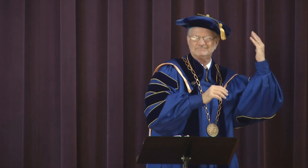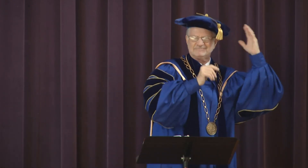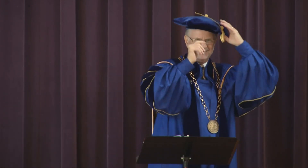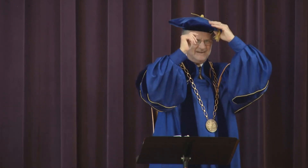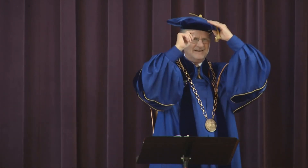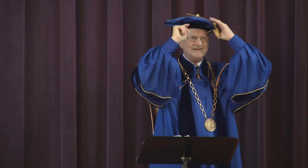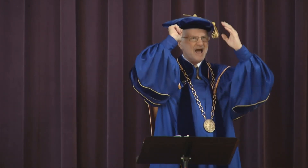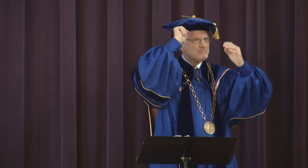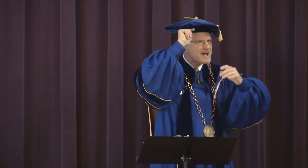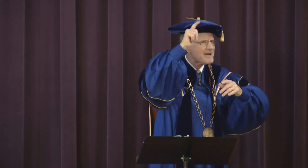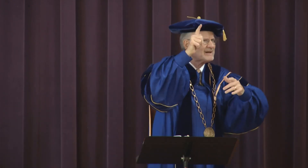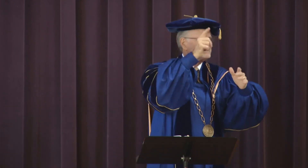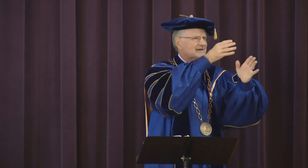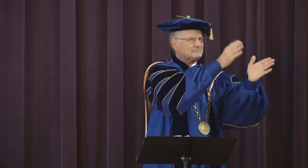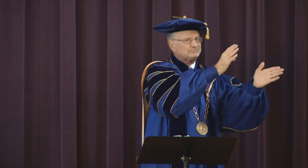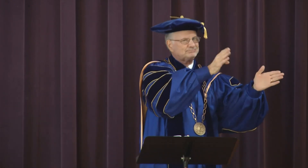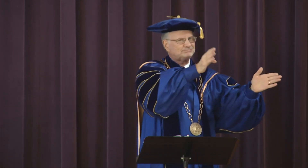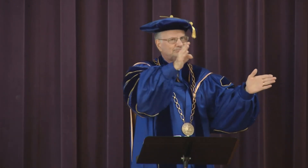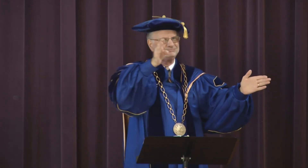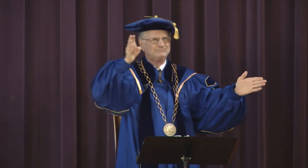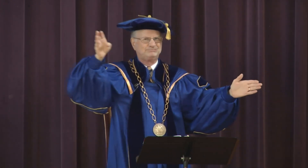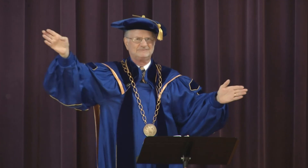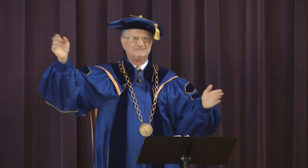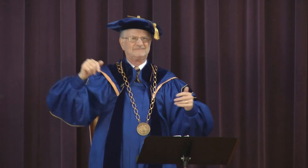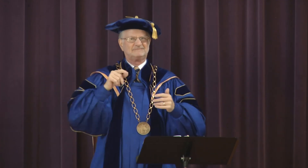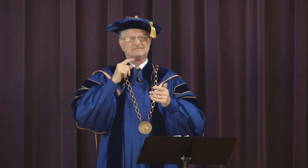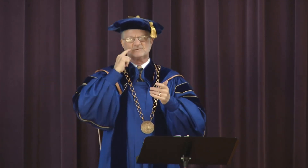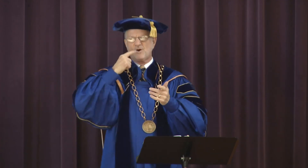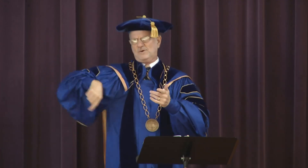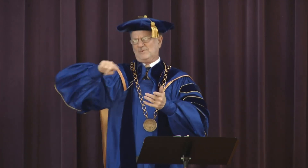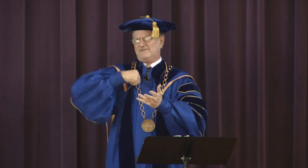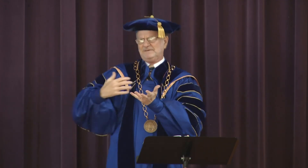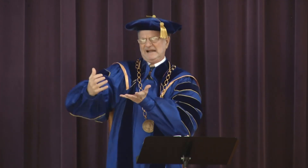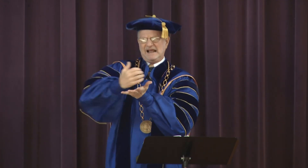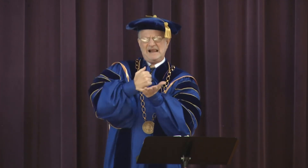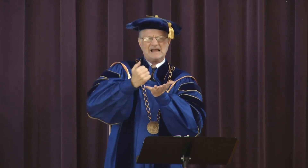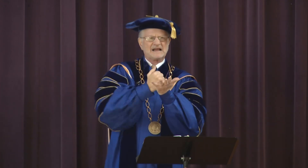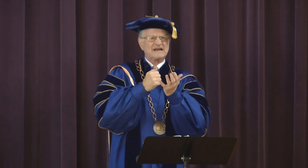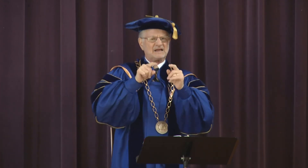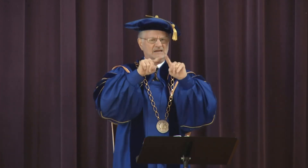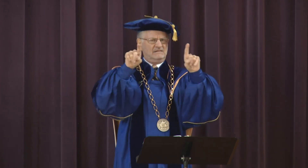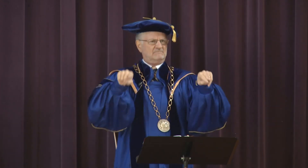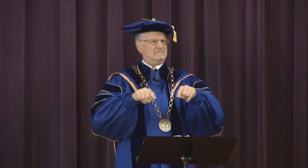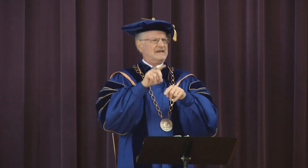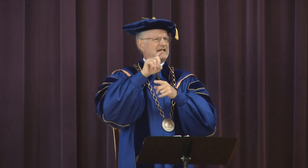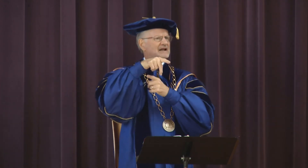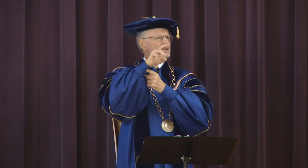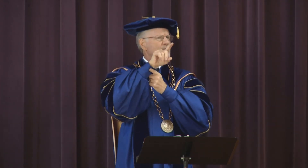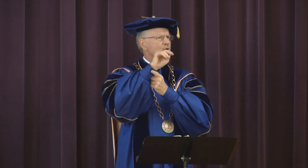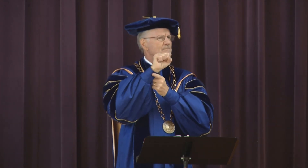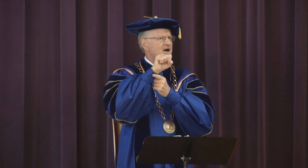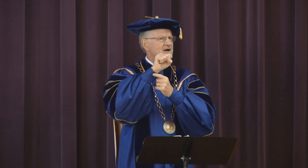been the case that the United States President has signed our students' diplomas as far back as Abraham Lincoln. And by the way, we are